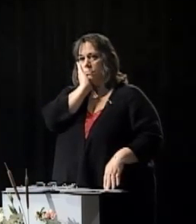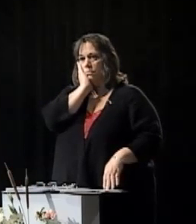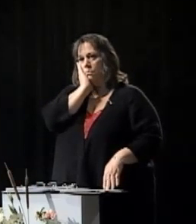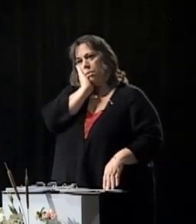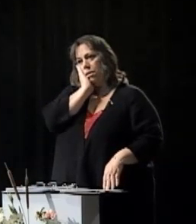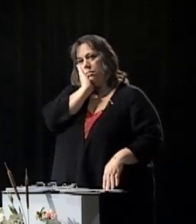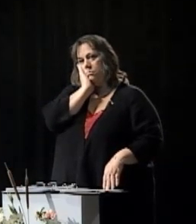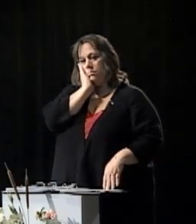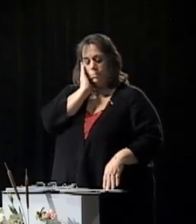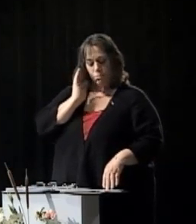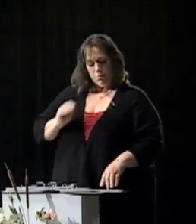Bed.